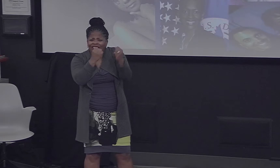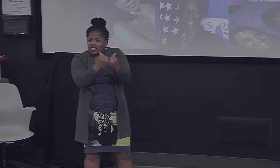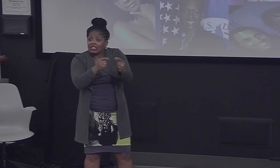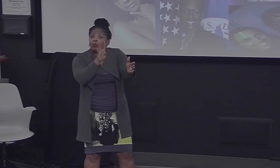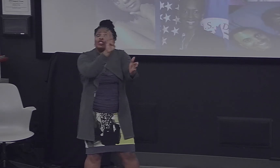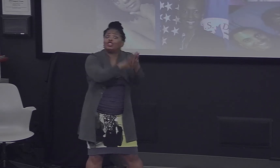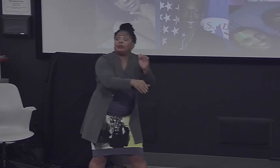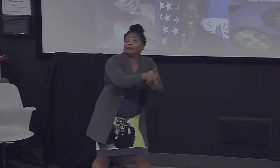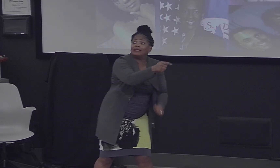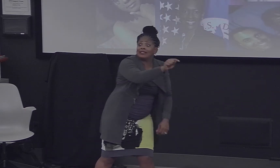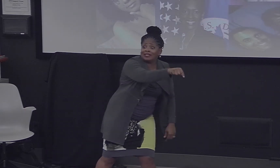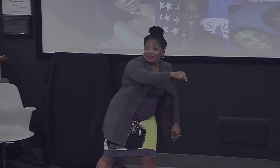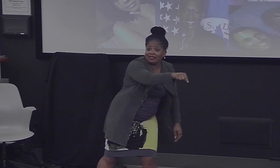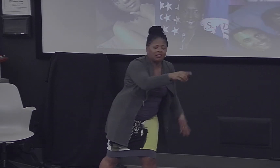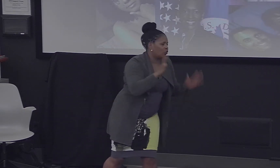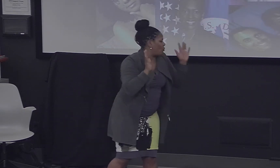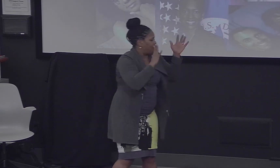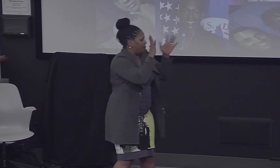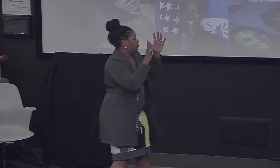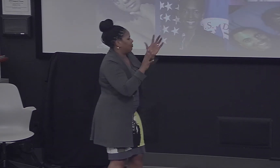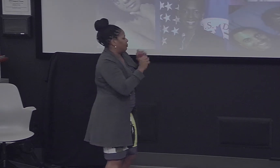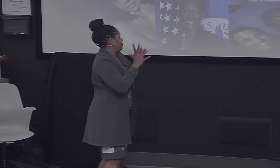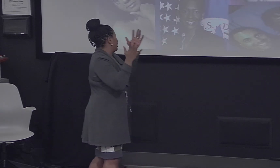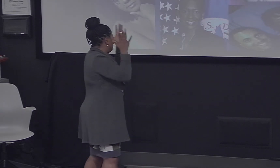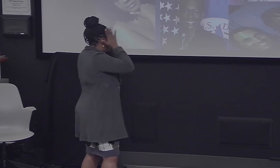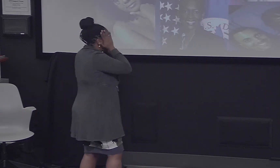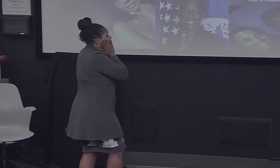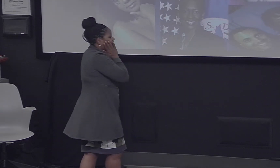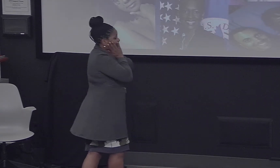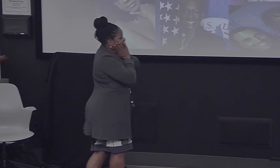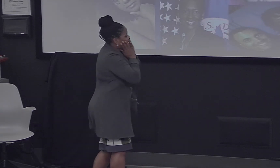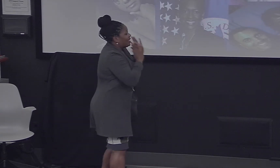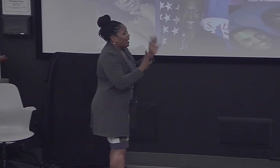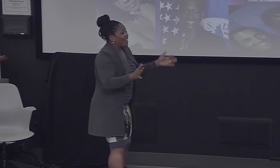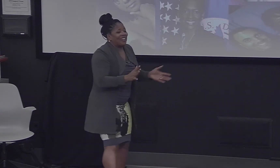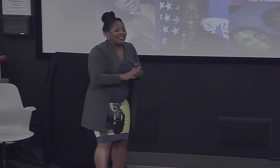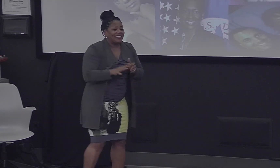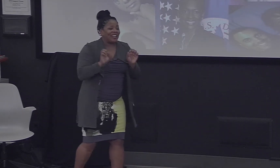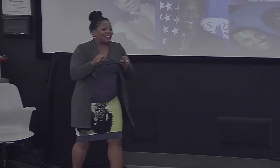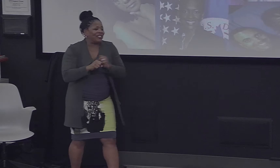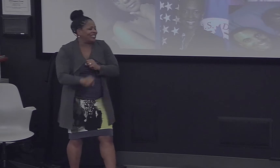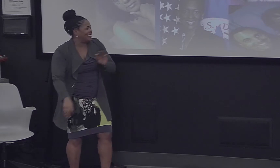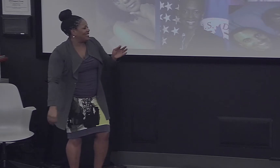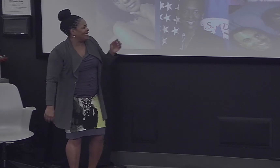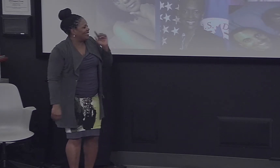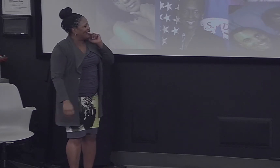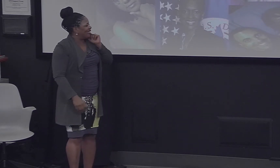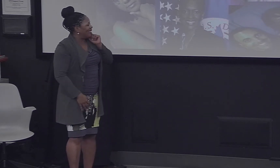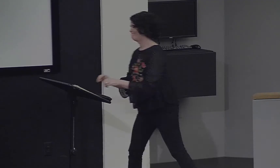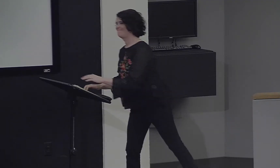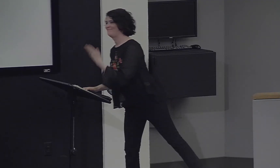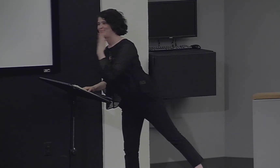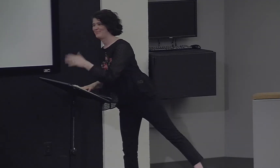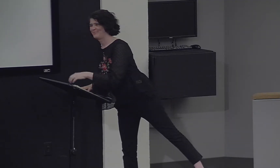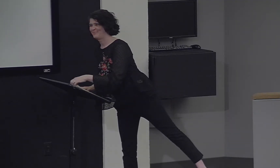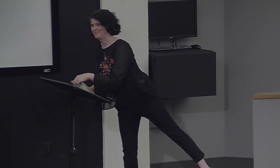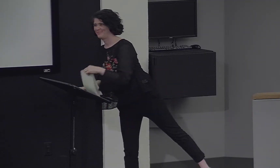lowest bidder as an agency? That's what's happening. And there's no real understanding, and yet deaf people are getting